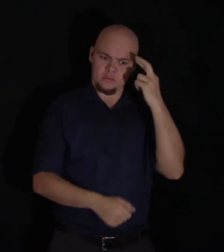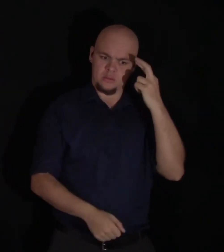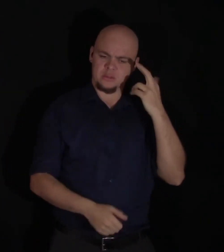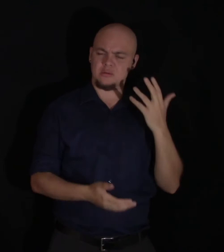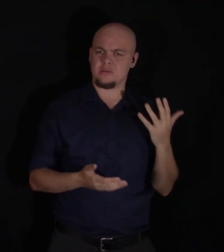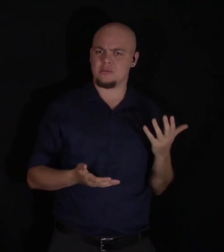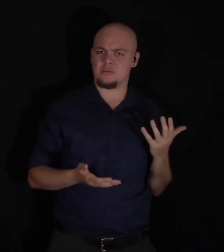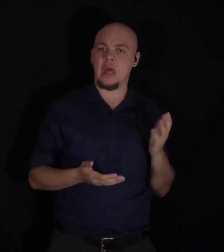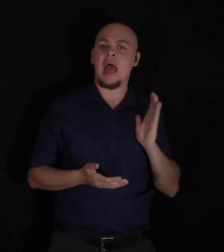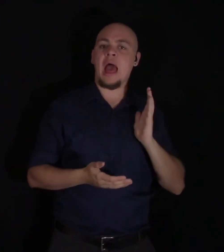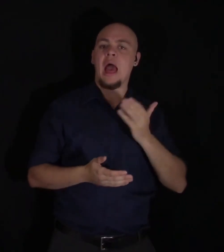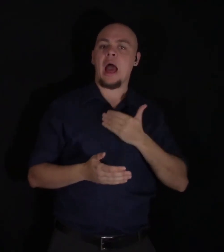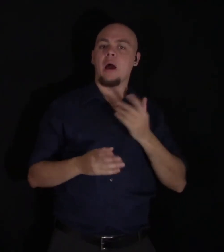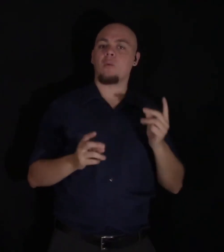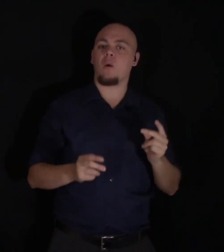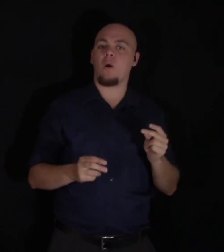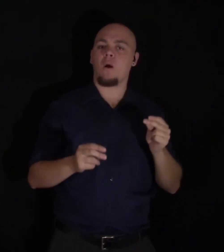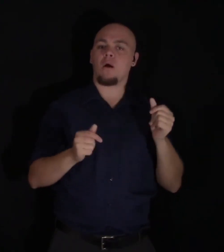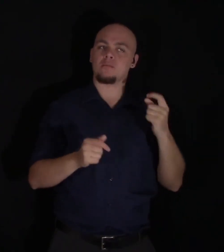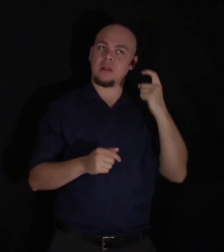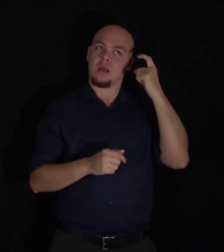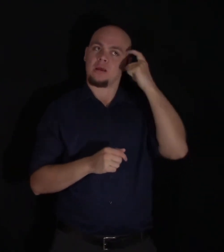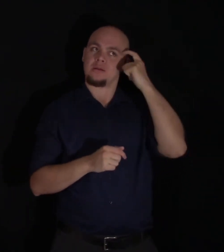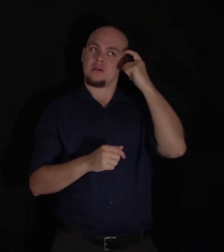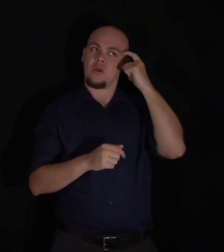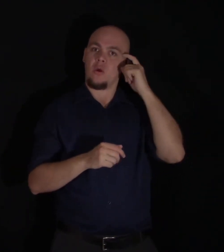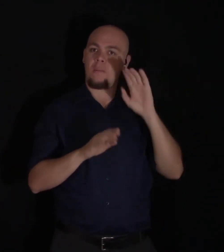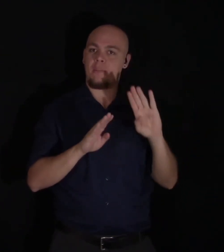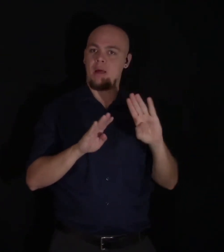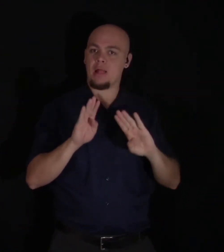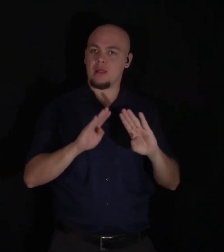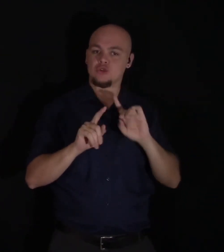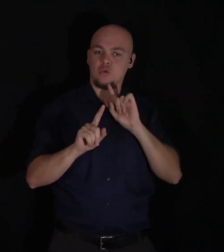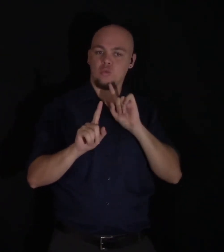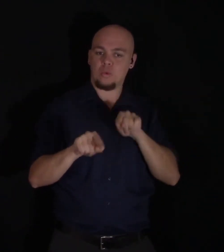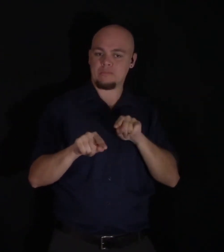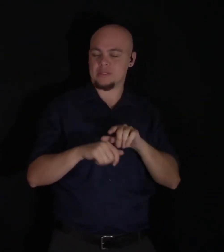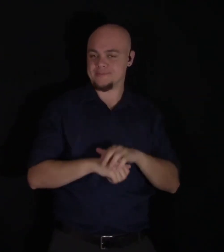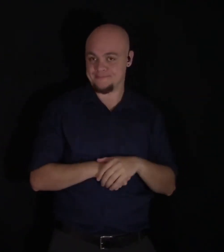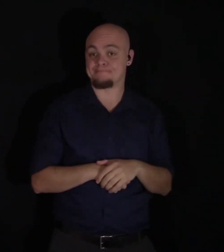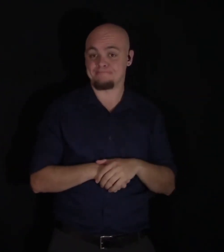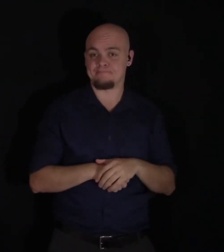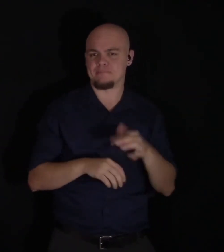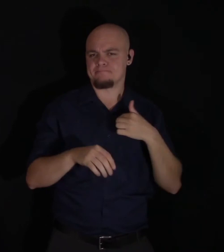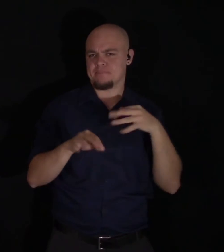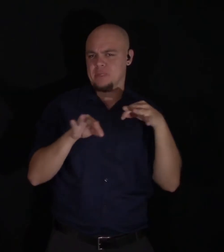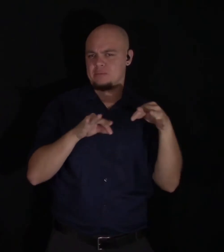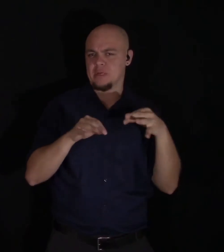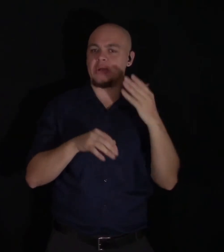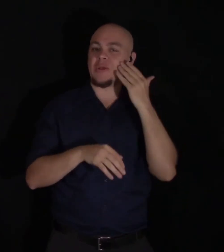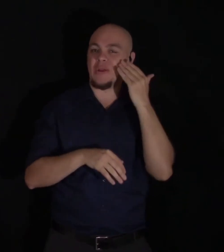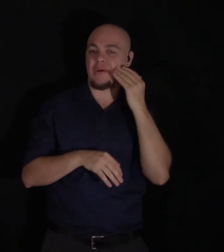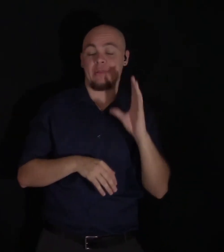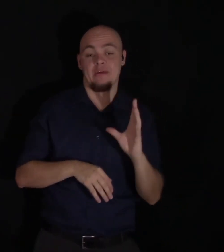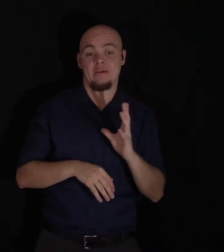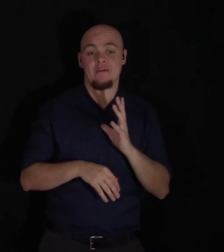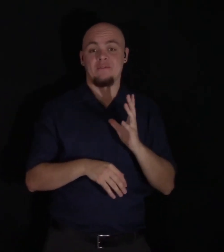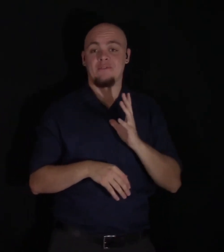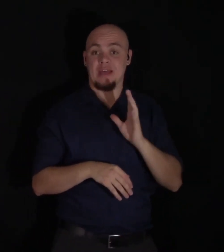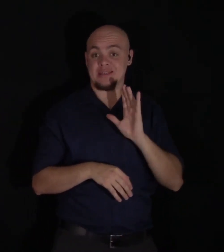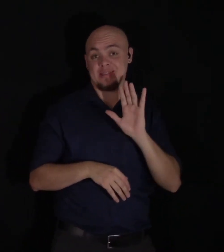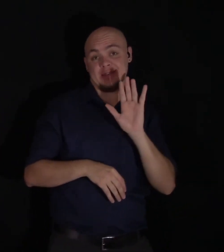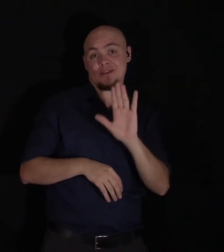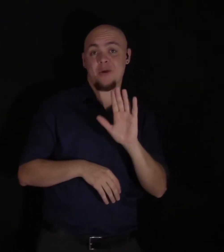based in our automatic neurobiological reflexes, so let me explain. Let's start with that fancy neocortex